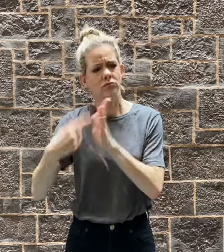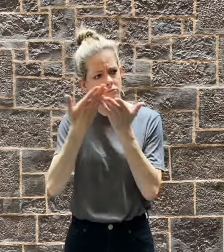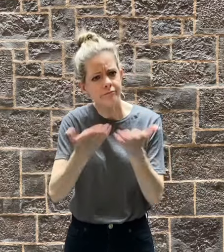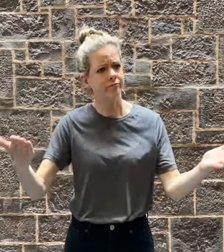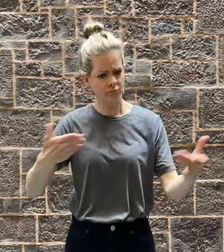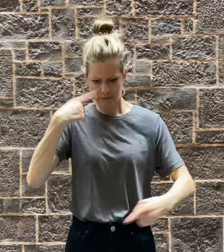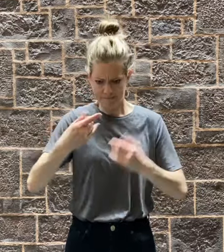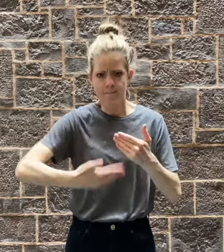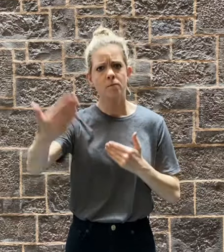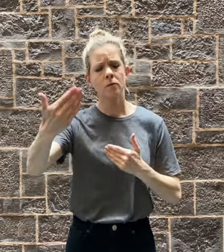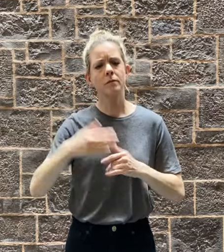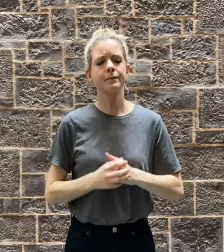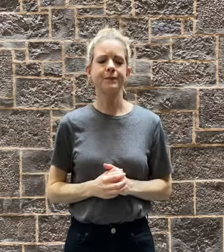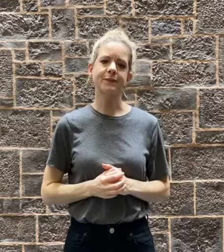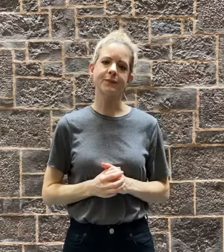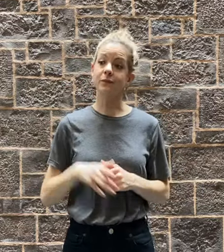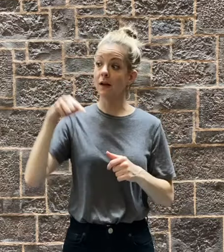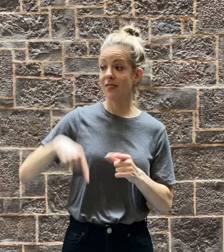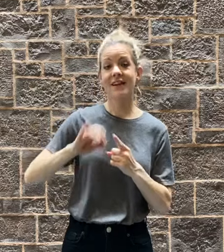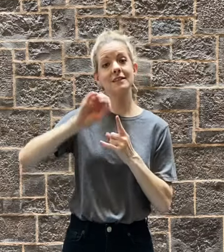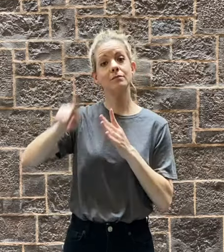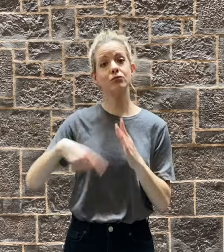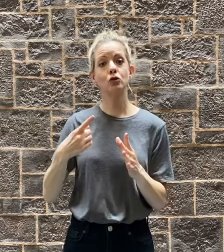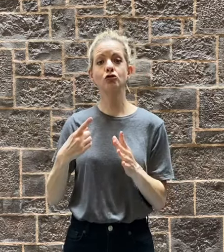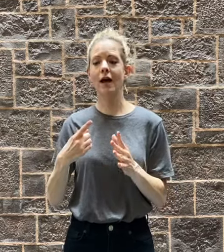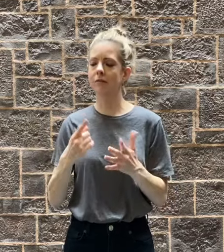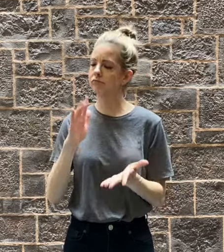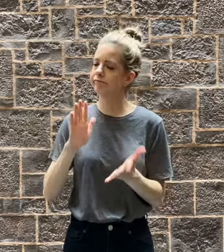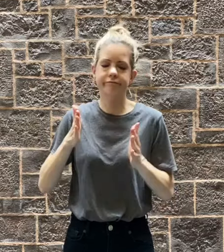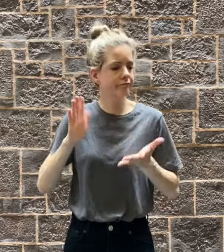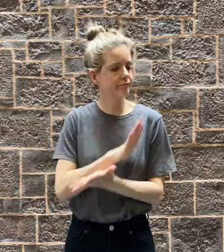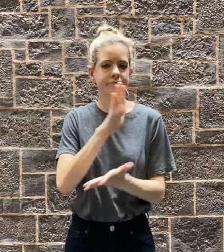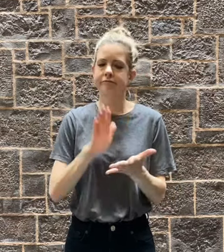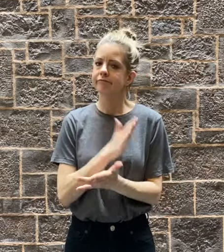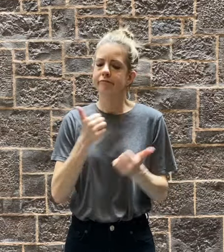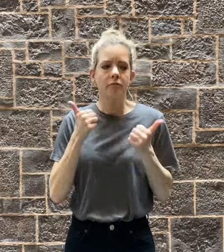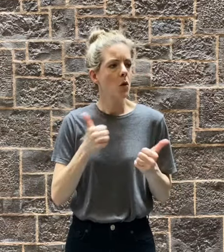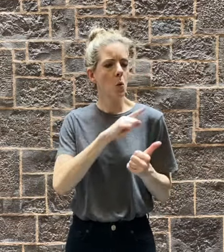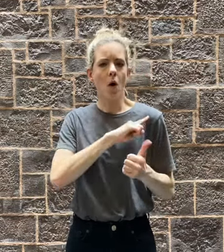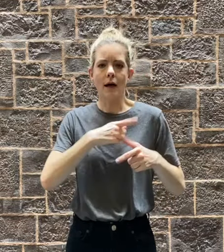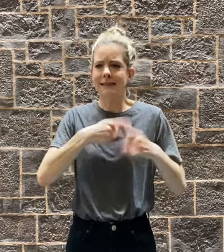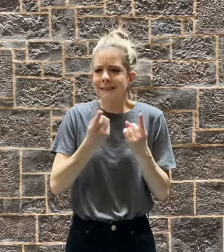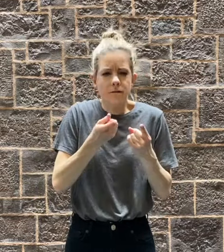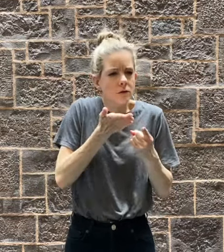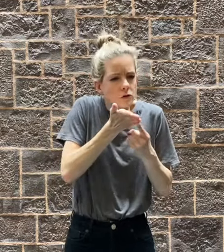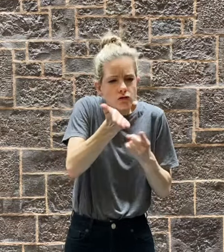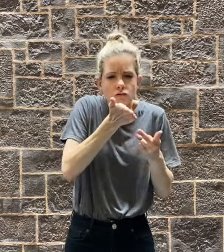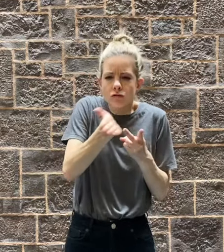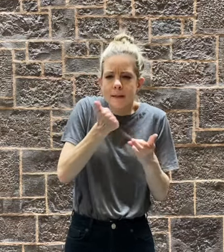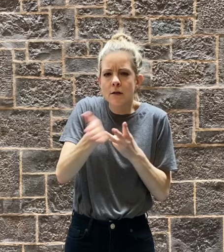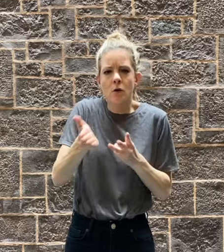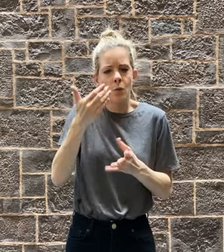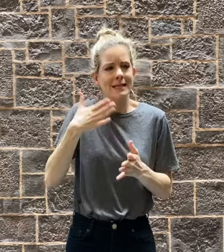great about this project is the sense that there were all these different strands. And I think we really started out by thinking, what does it mean to queer a museum